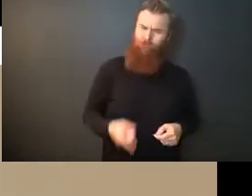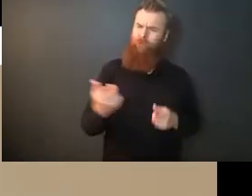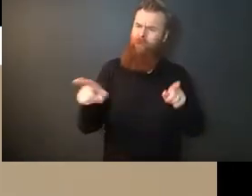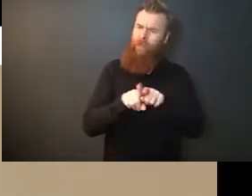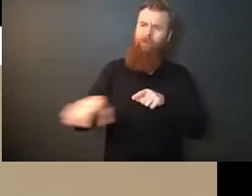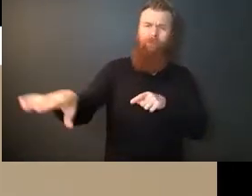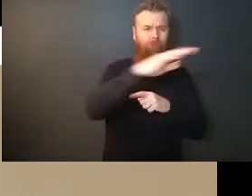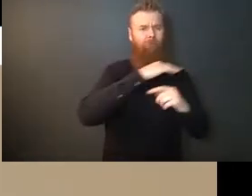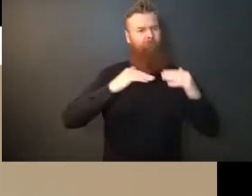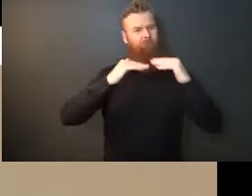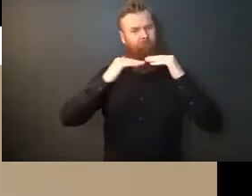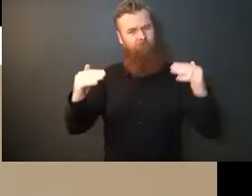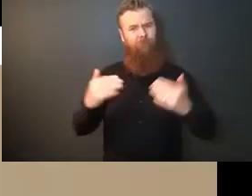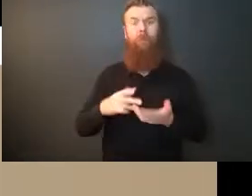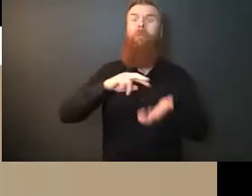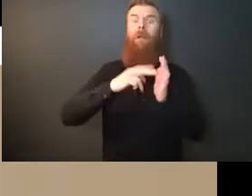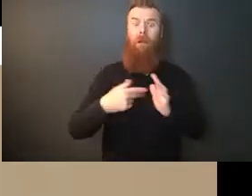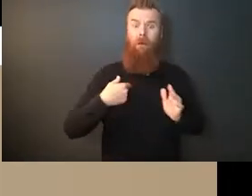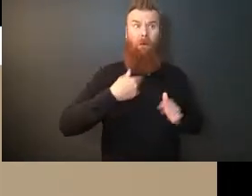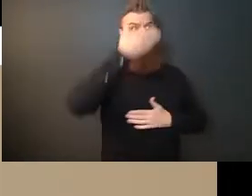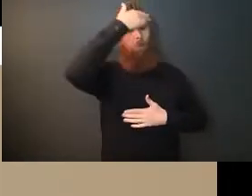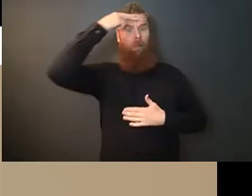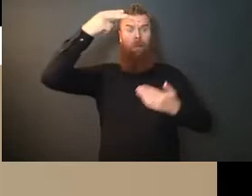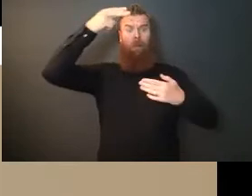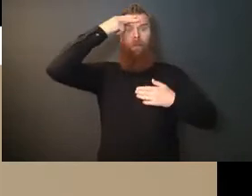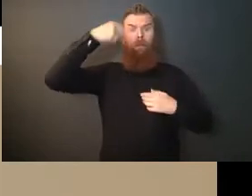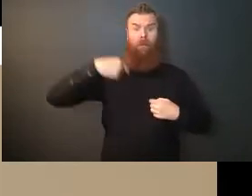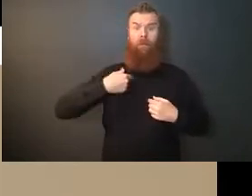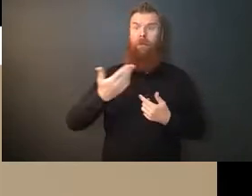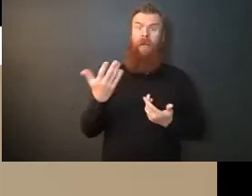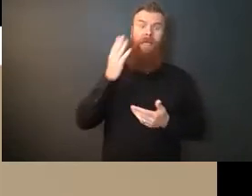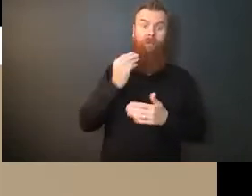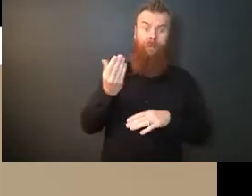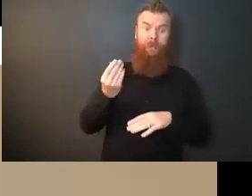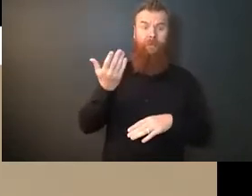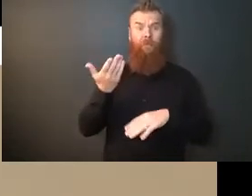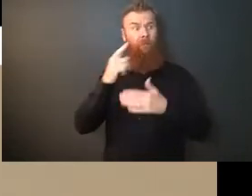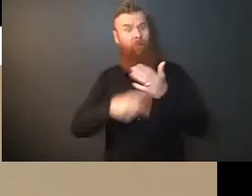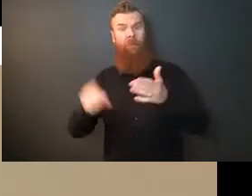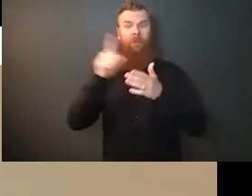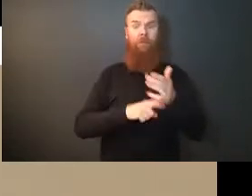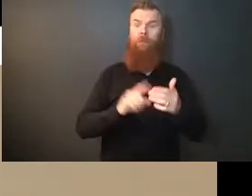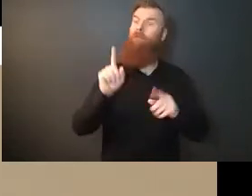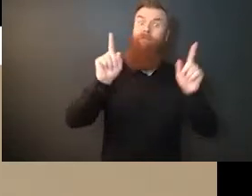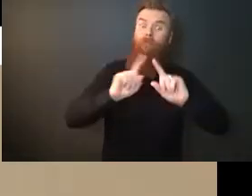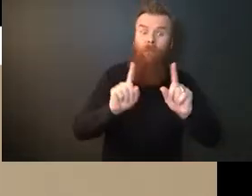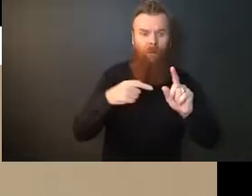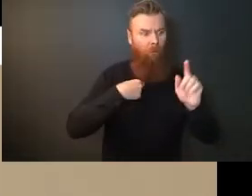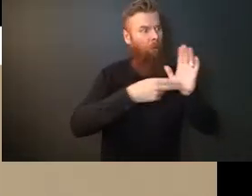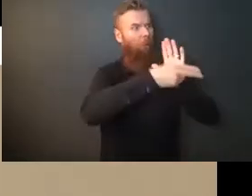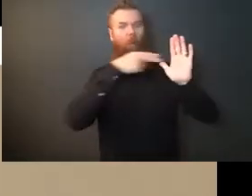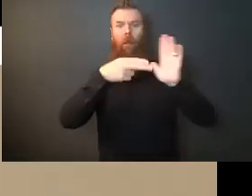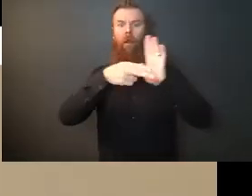discriminated against. If we weren't stereotyped so much, there would be less discrimination. Discrimination is powerful and